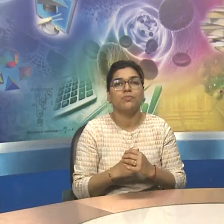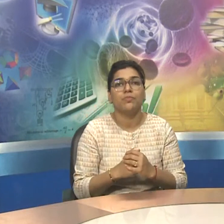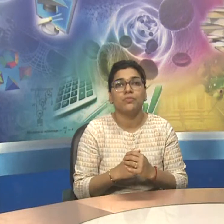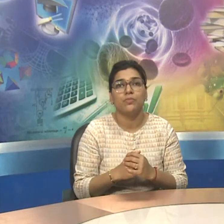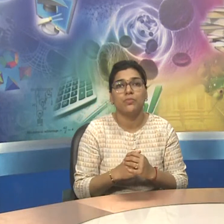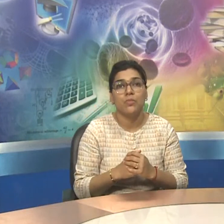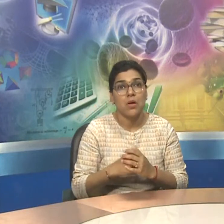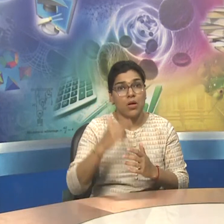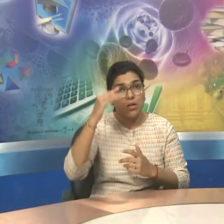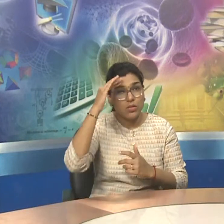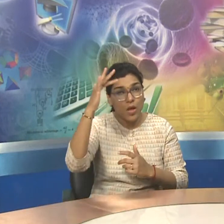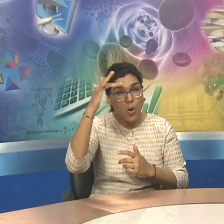According to